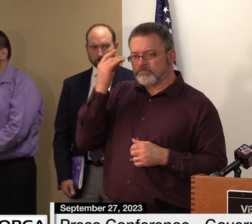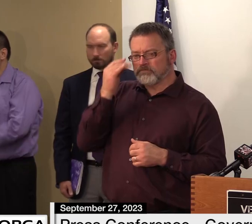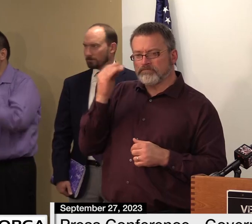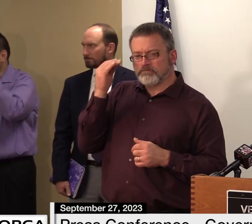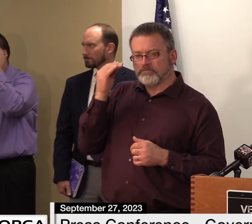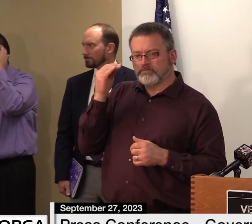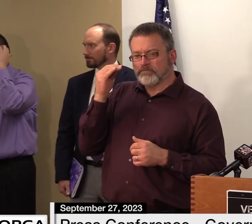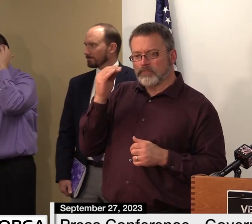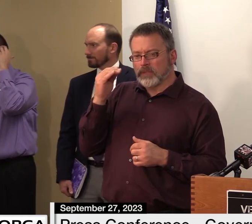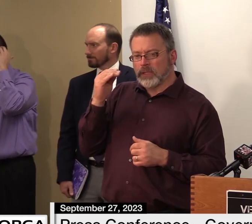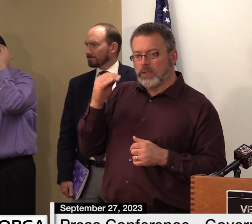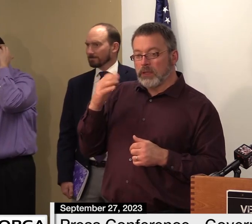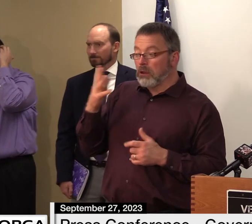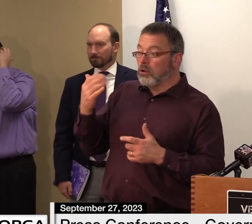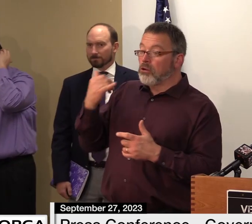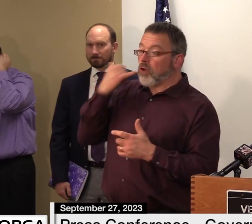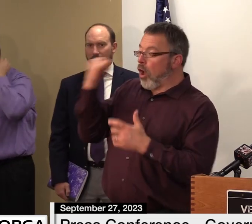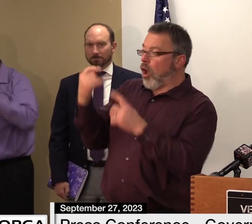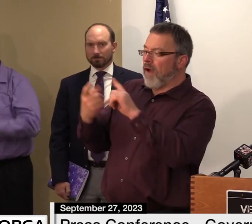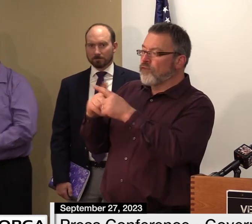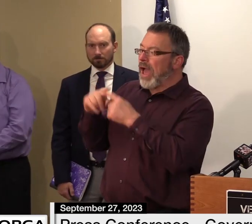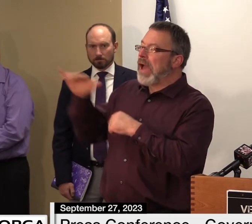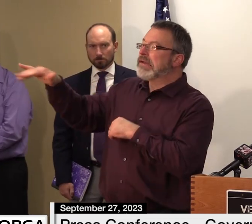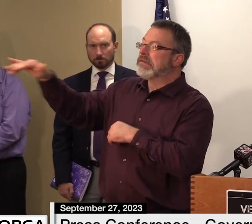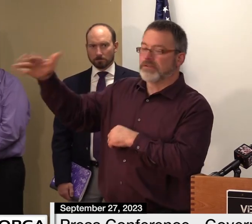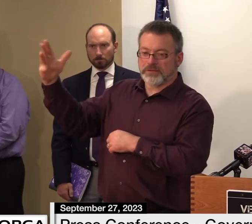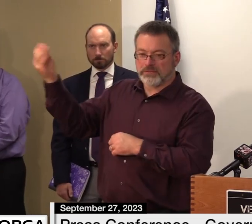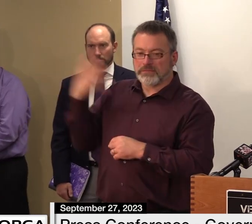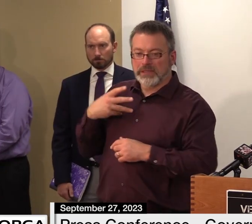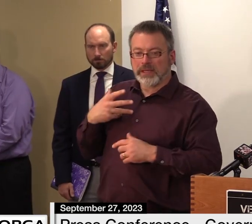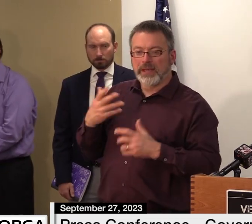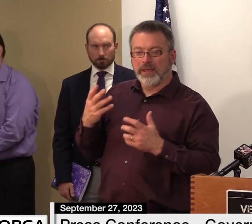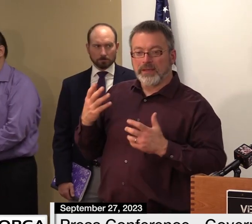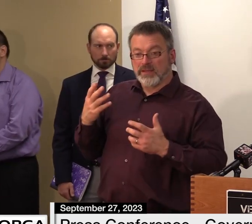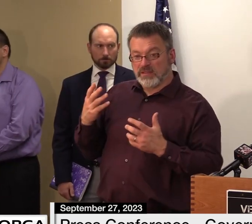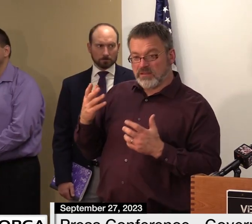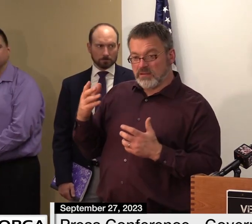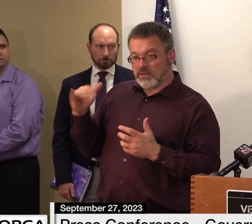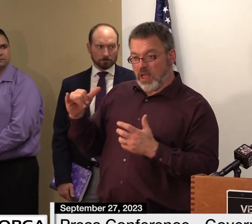no. Do they pay utilities?